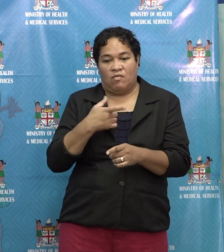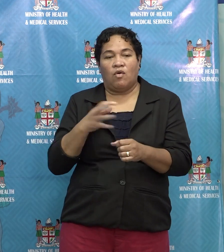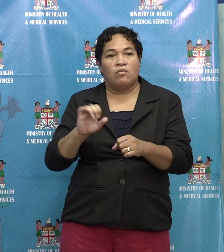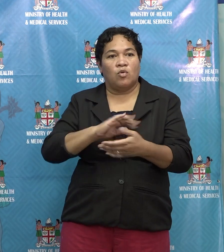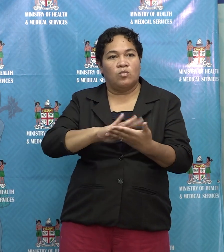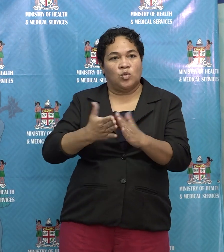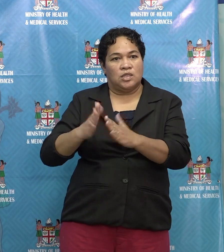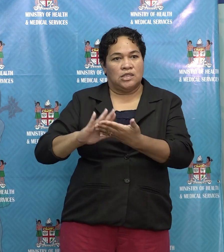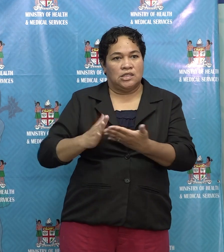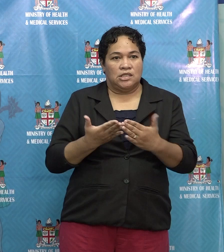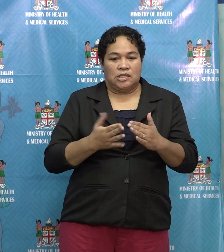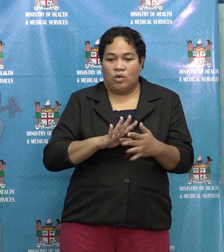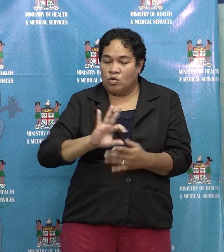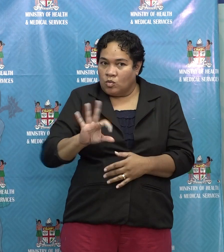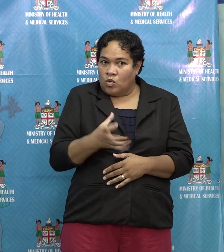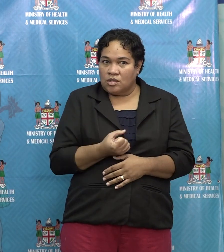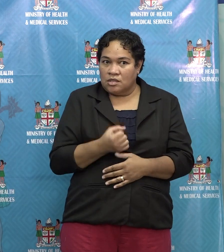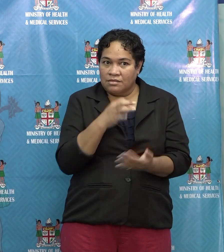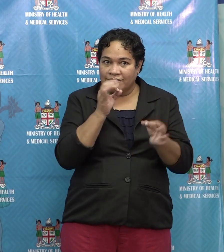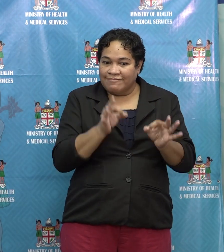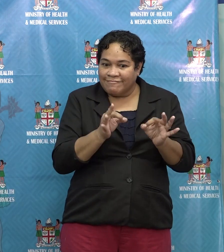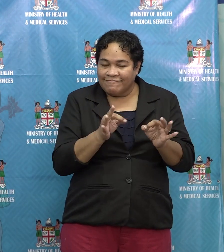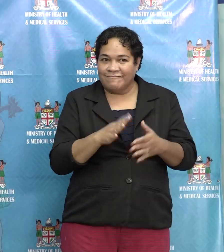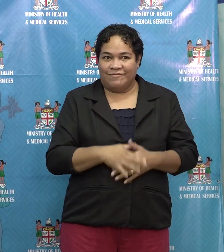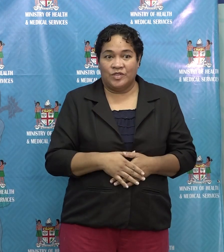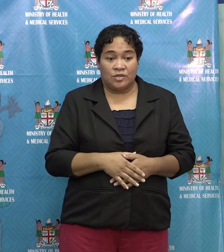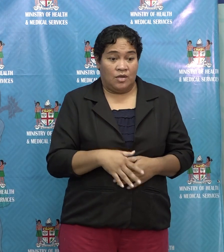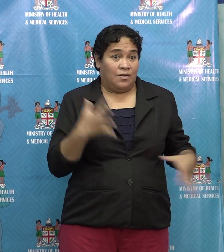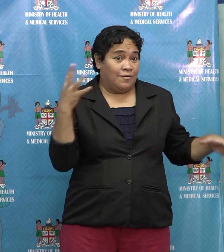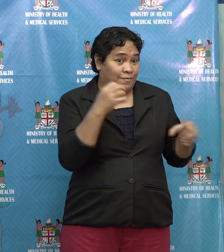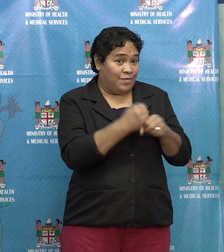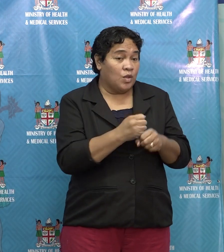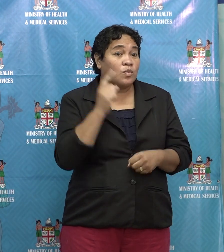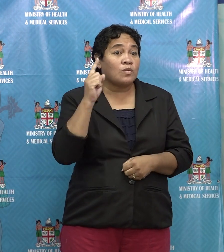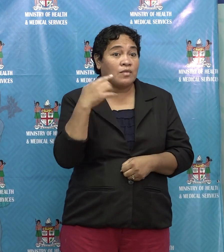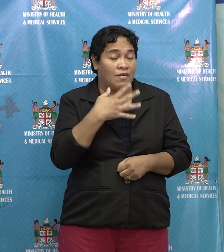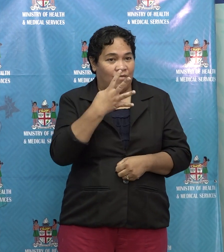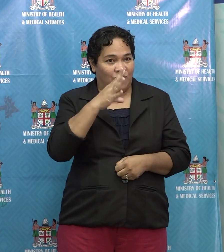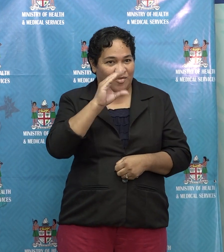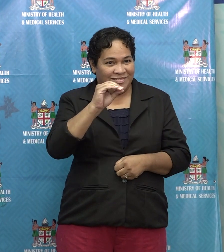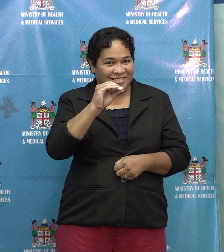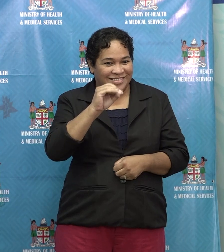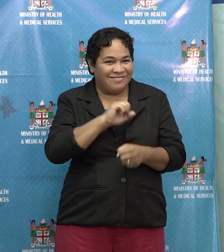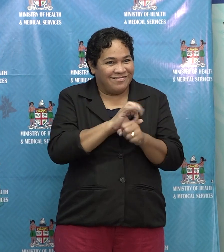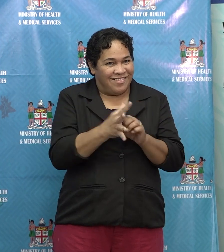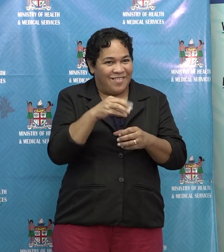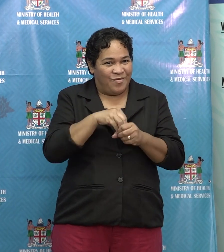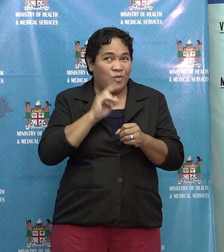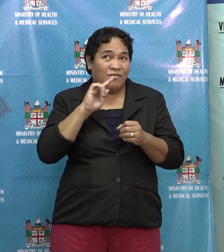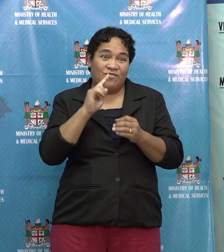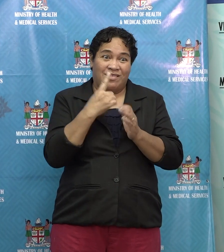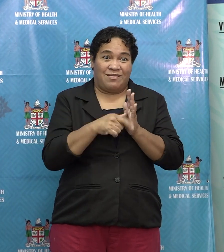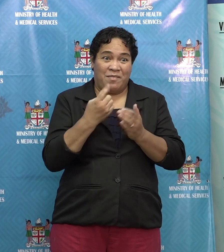until proven otherwise. Fiji has now had 140 cases in total since we first detected a case in